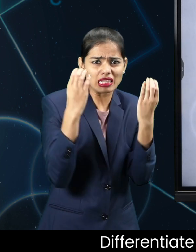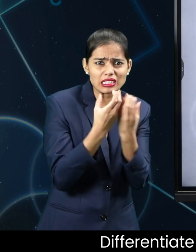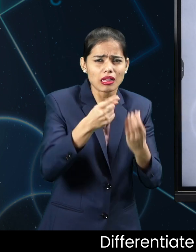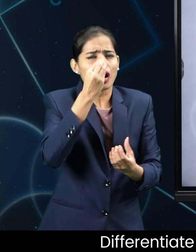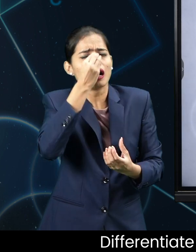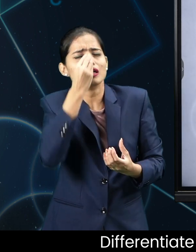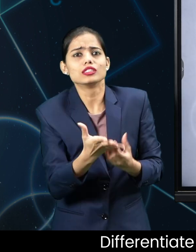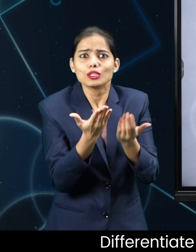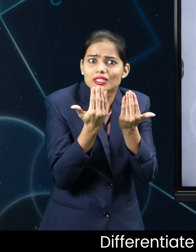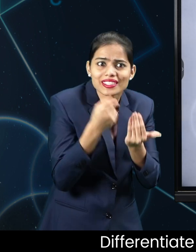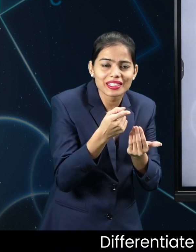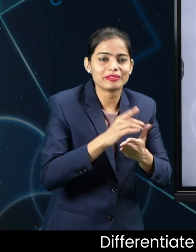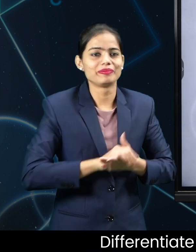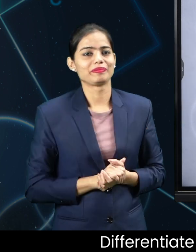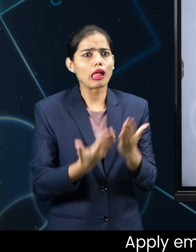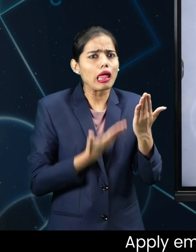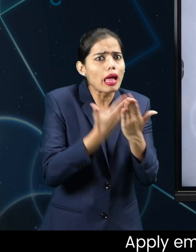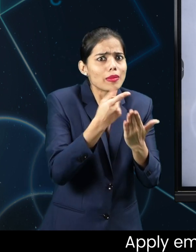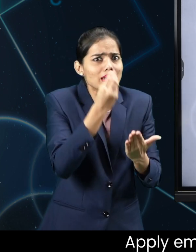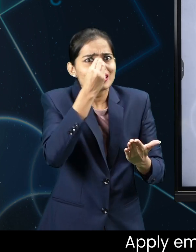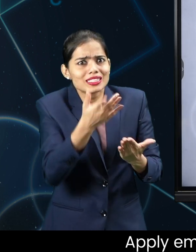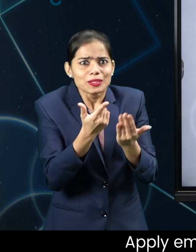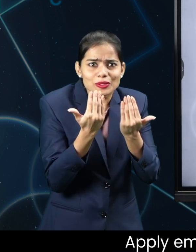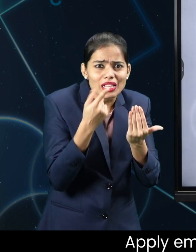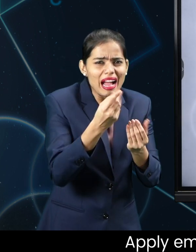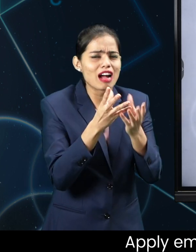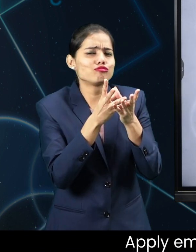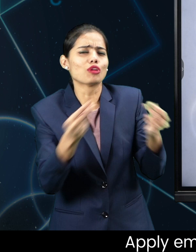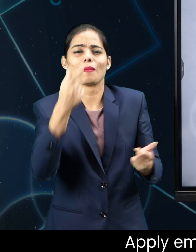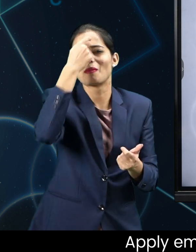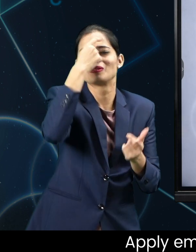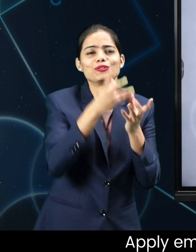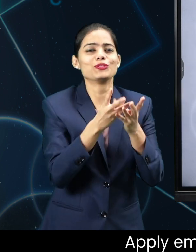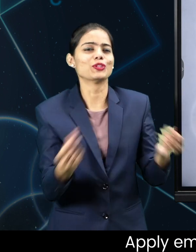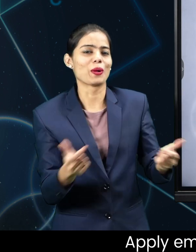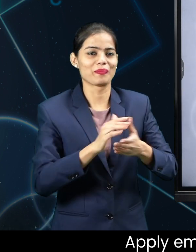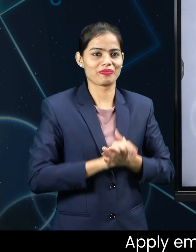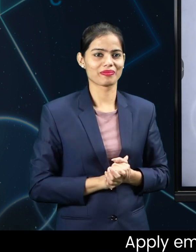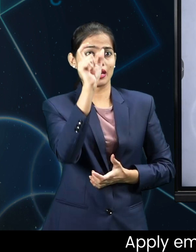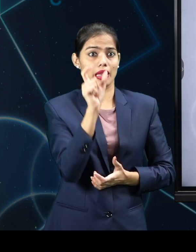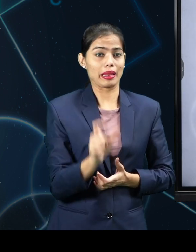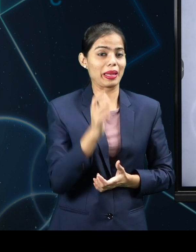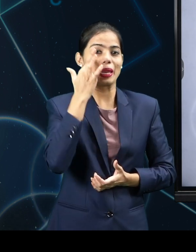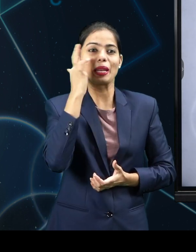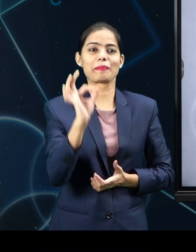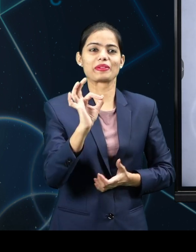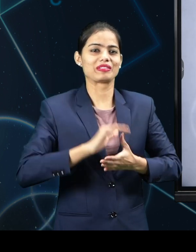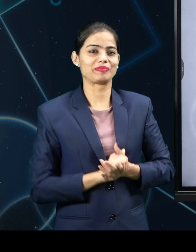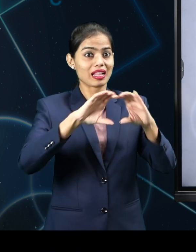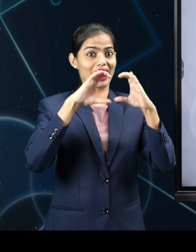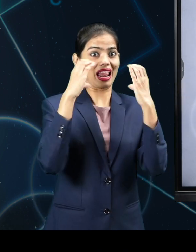Differentiate the classical and empirical probability. Apply empirical approach to solve problems.